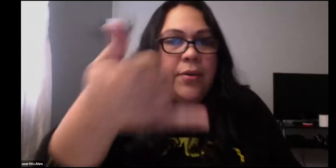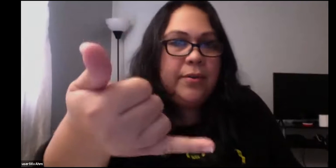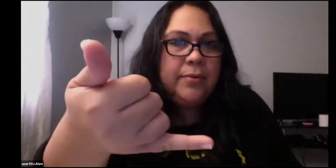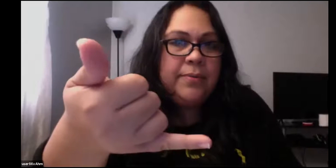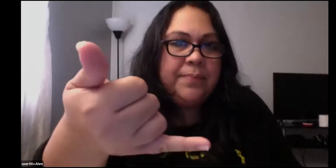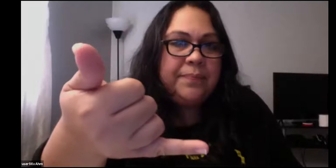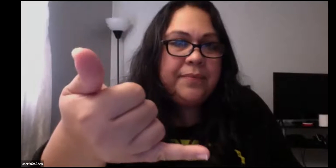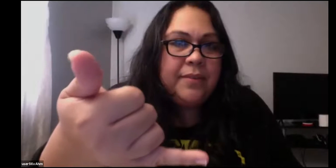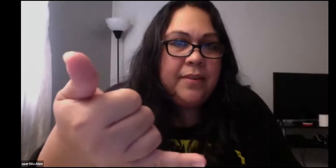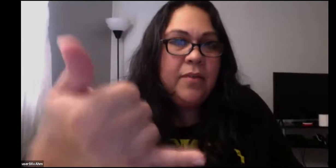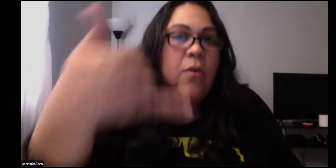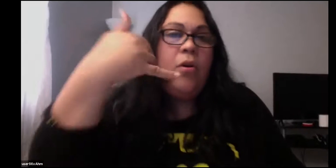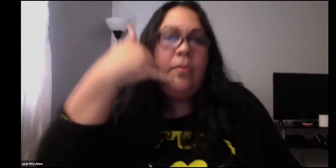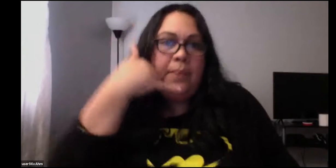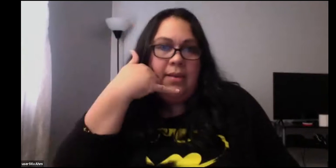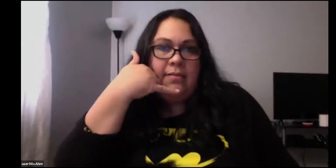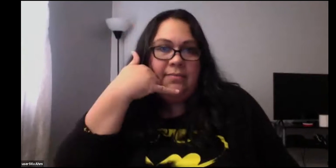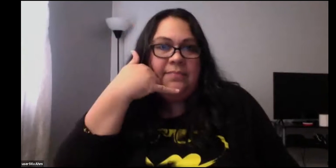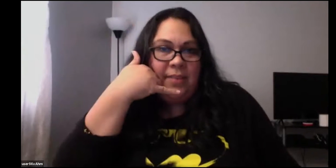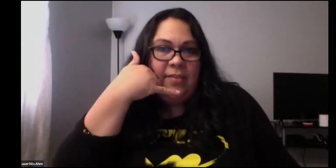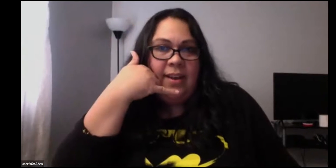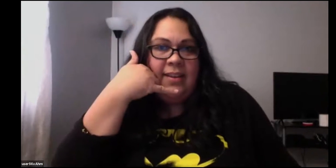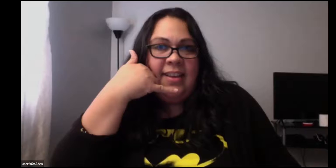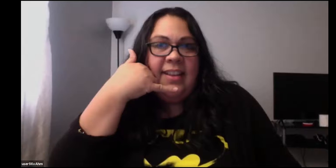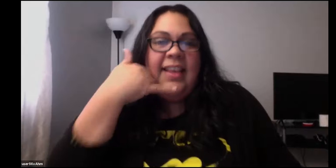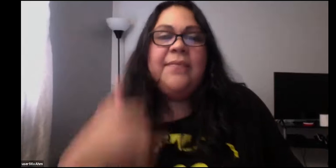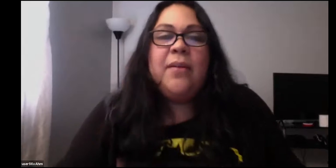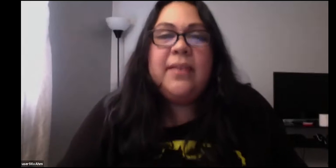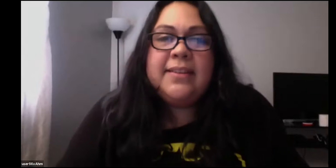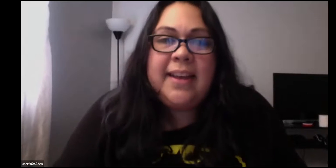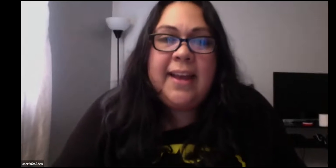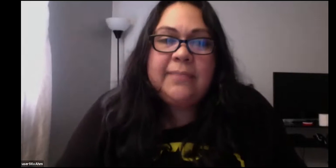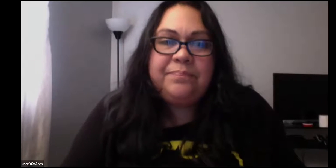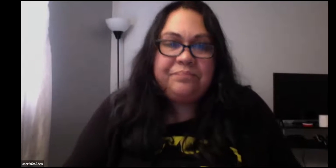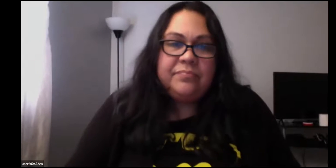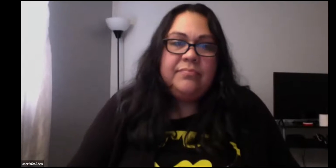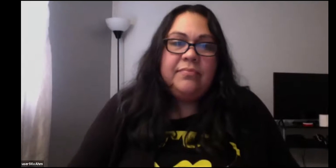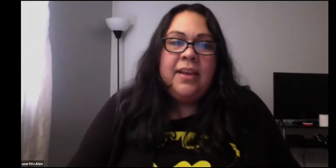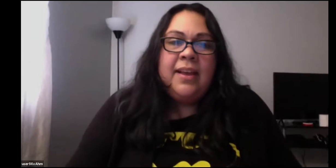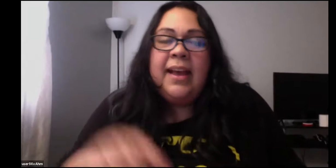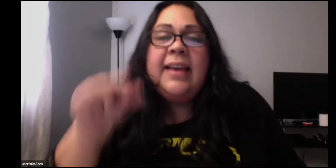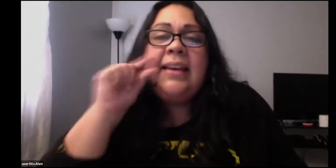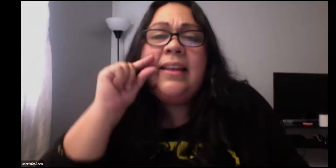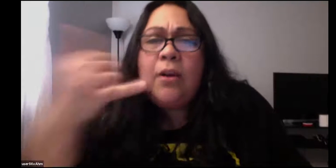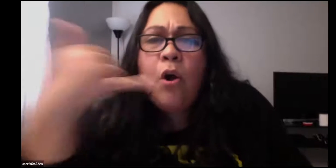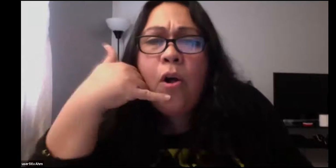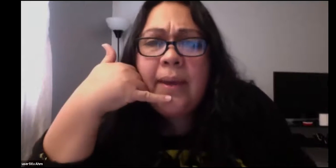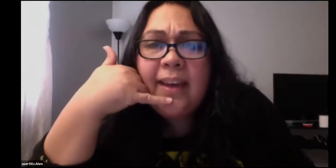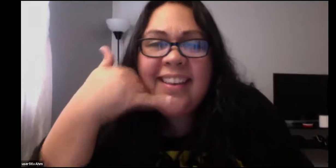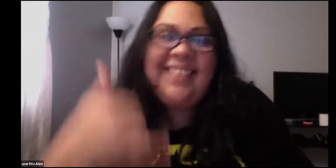you, call me. All right. Like if I want to say, hey, Gila, call me.